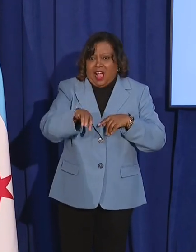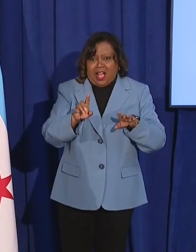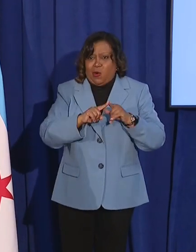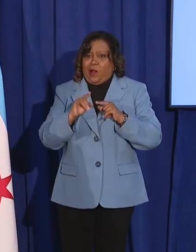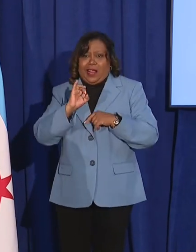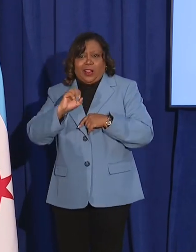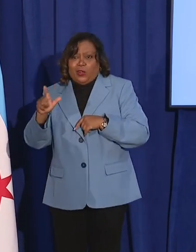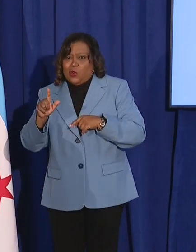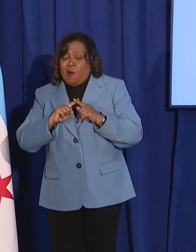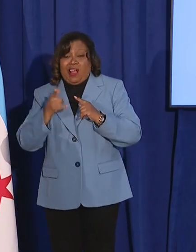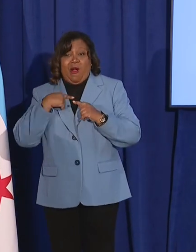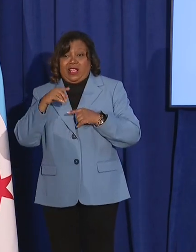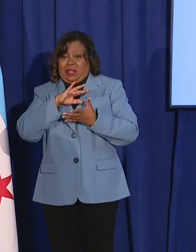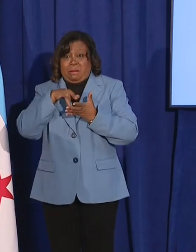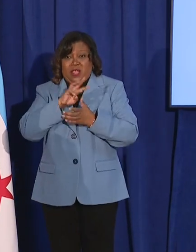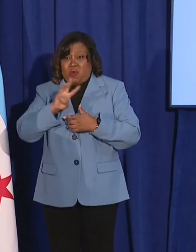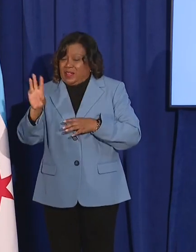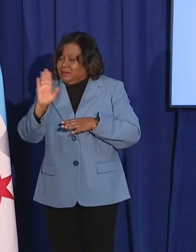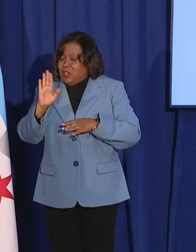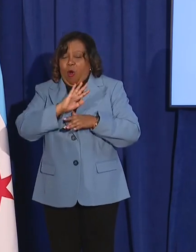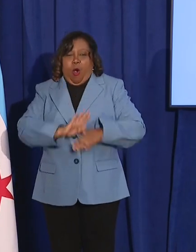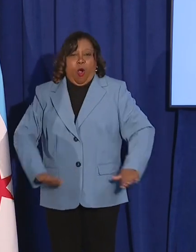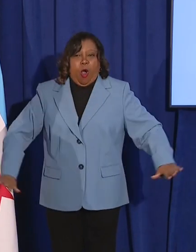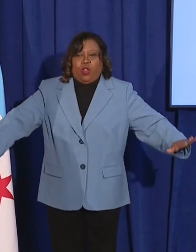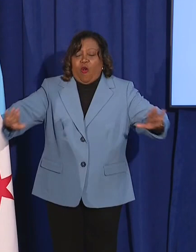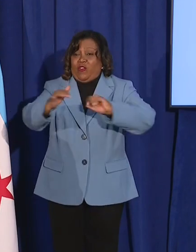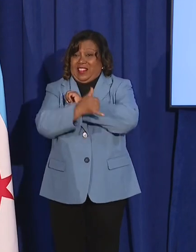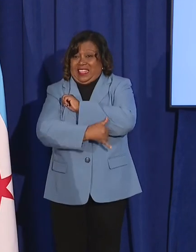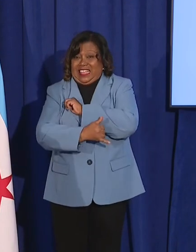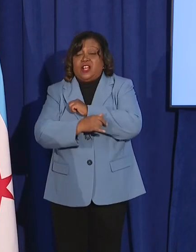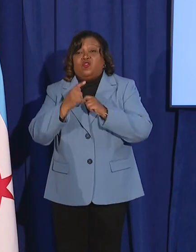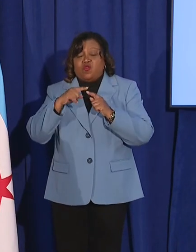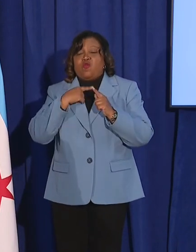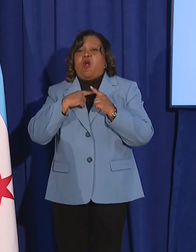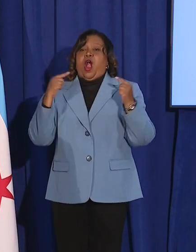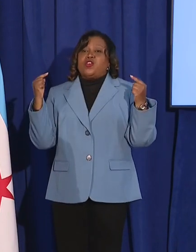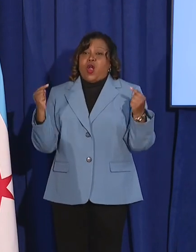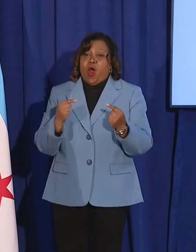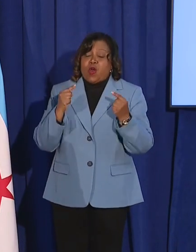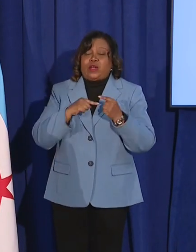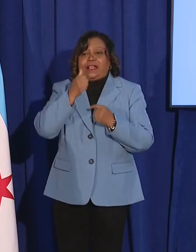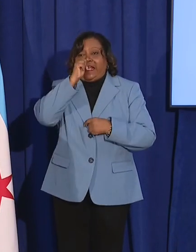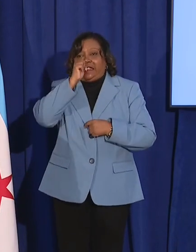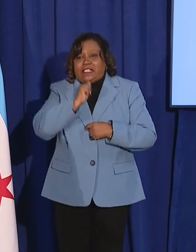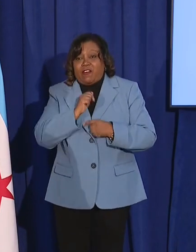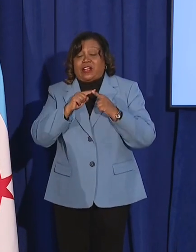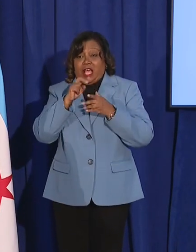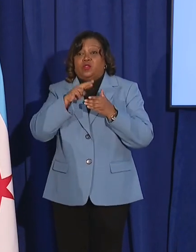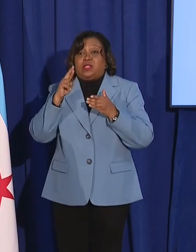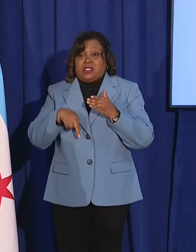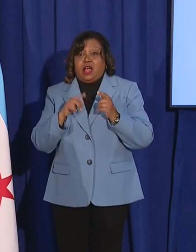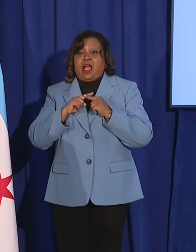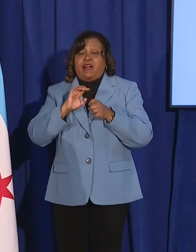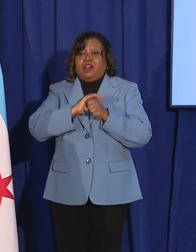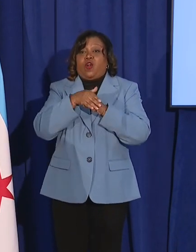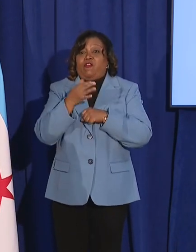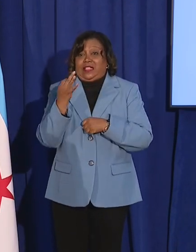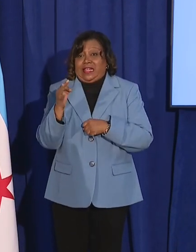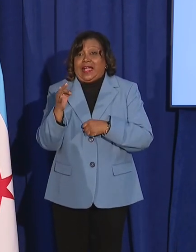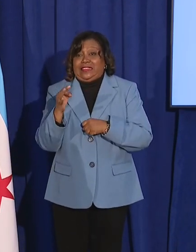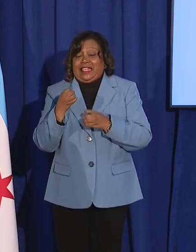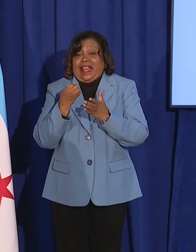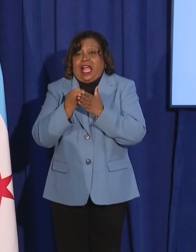or Illinois or even the Midwest, but all across this country who are hurting and suffering as a result of